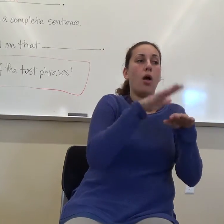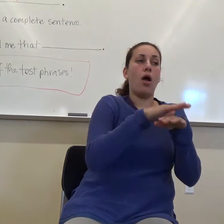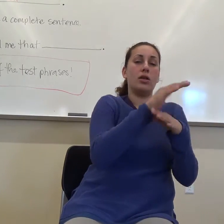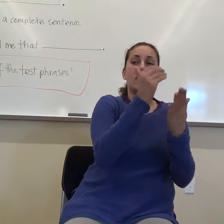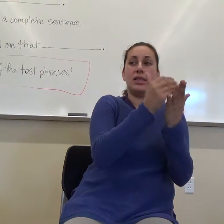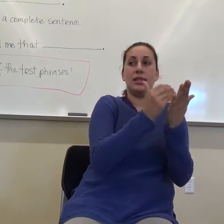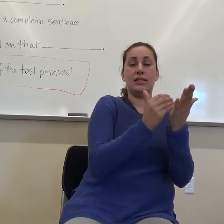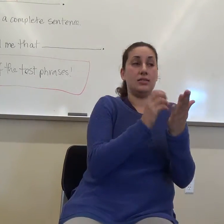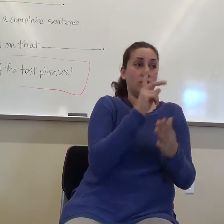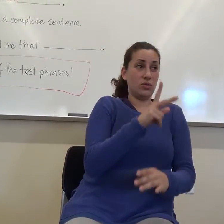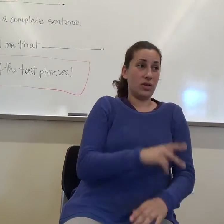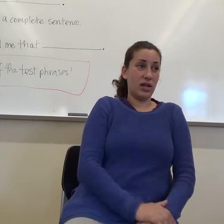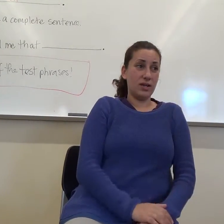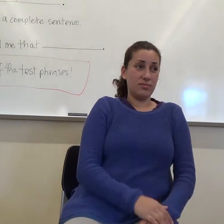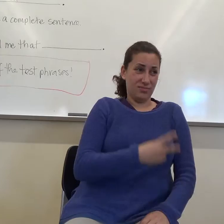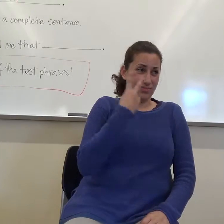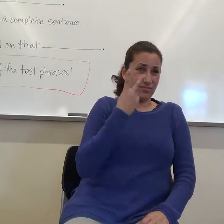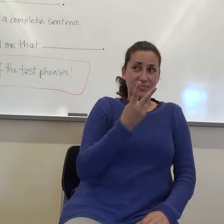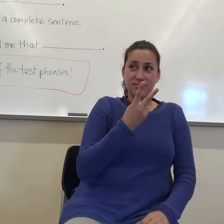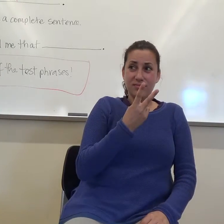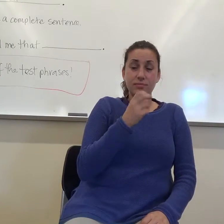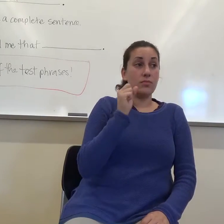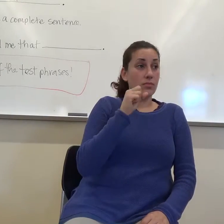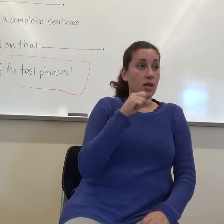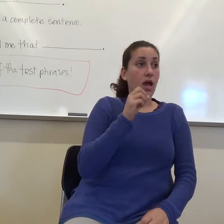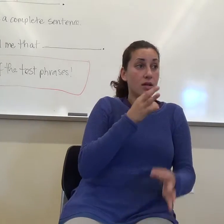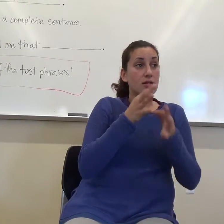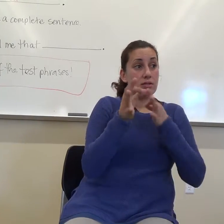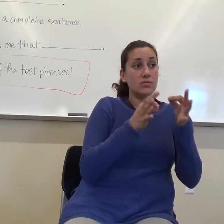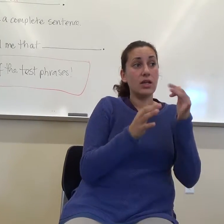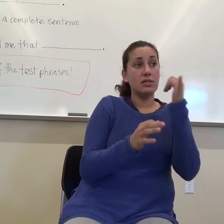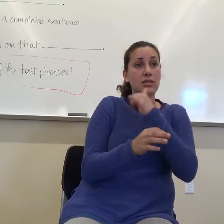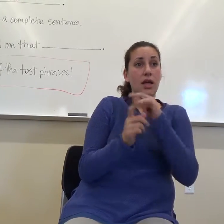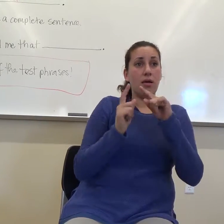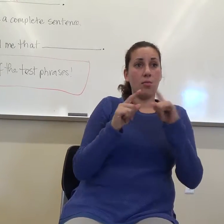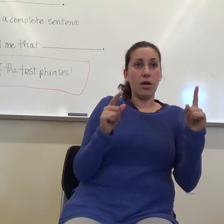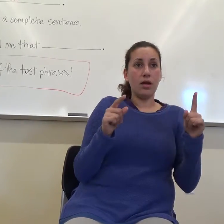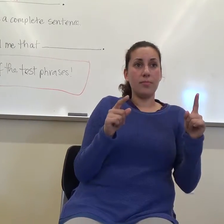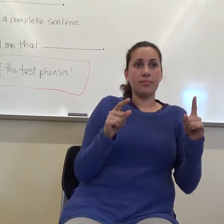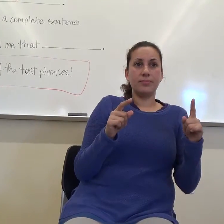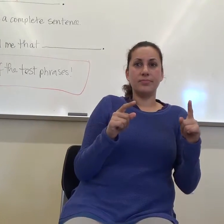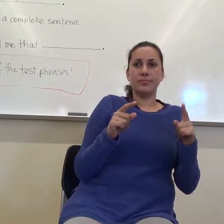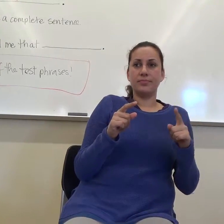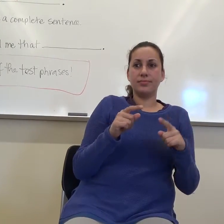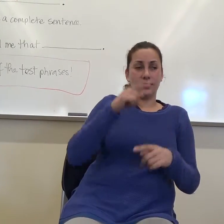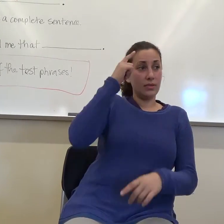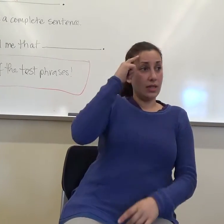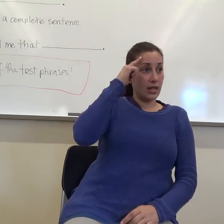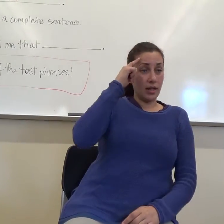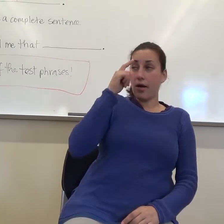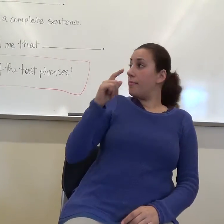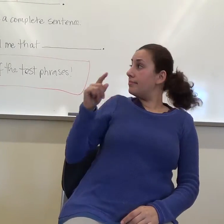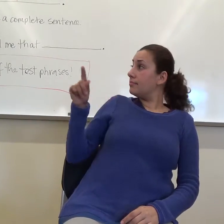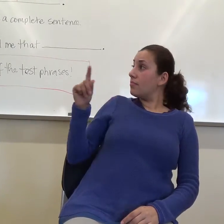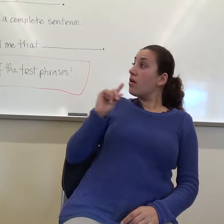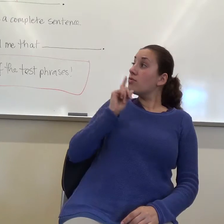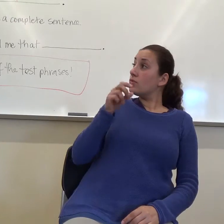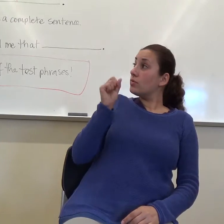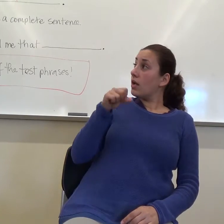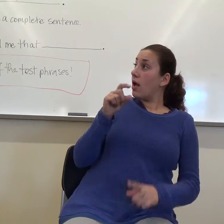that works? It's in there, but what you want to think in terms of, yes, this is true, but it's only one of